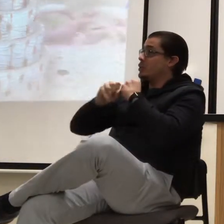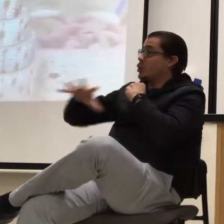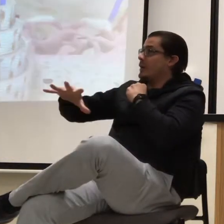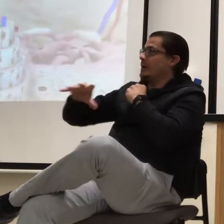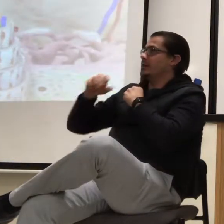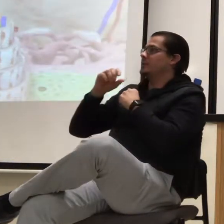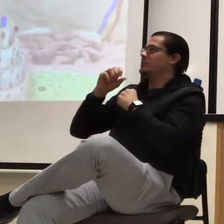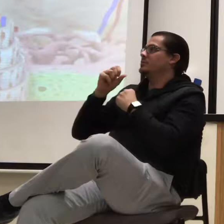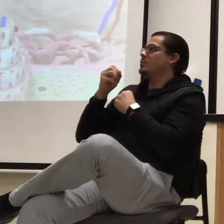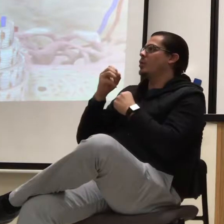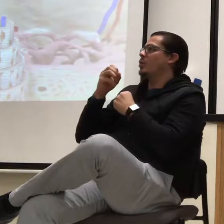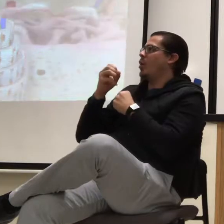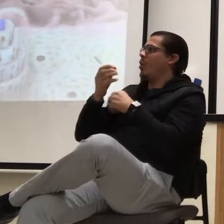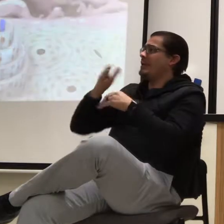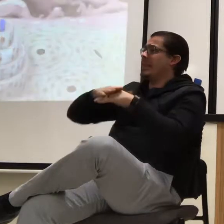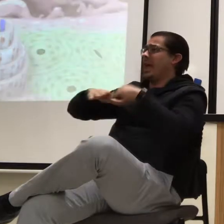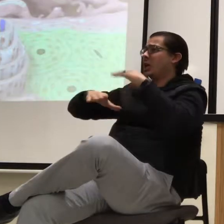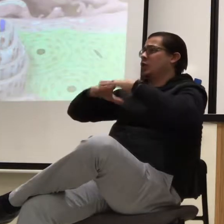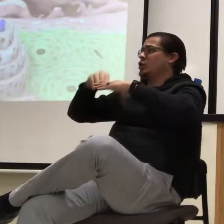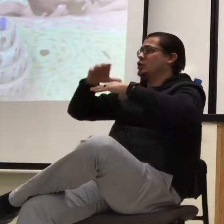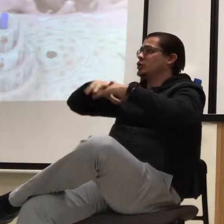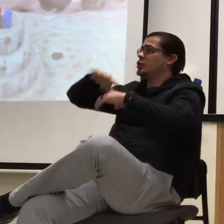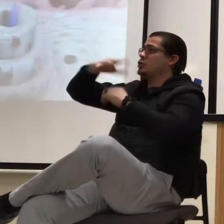layers, they surround